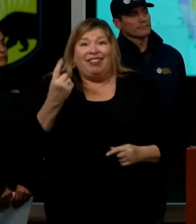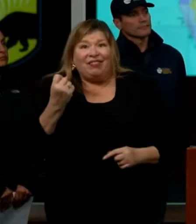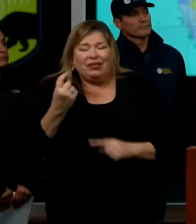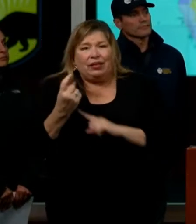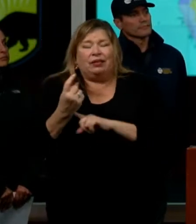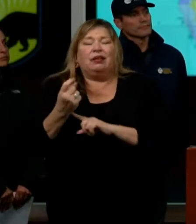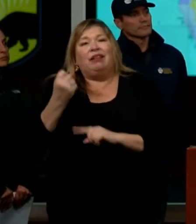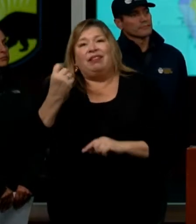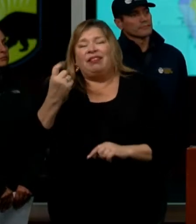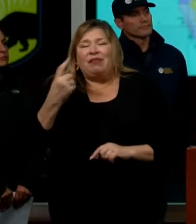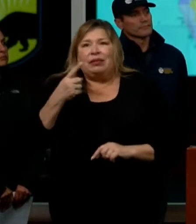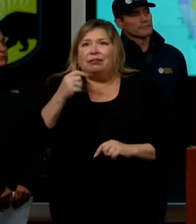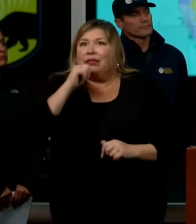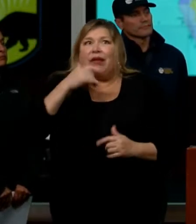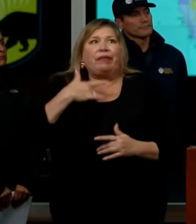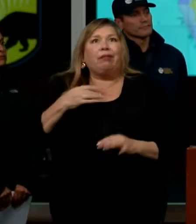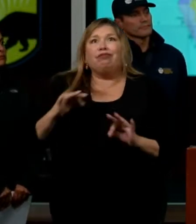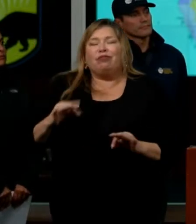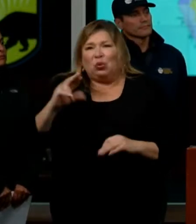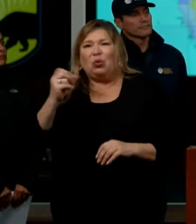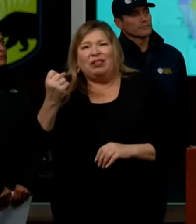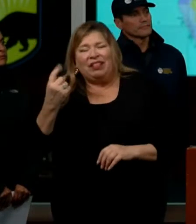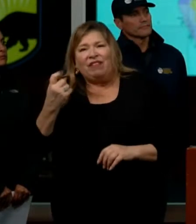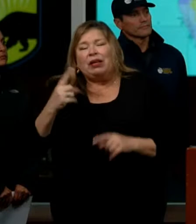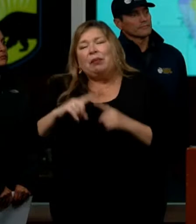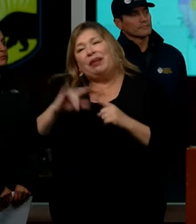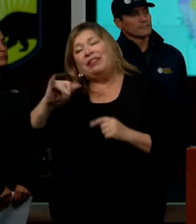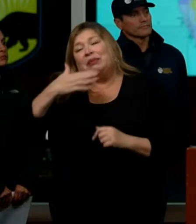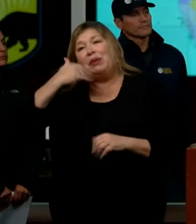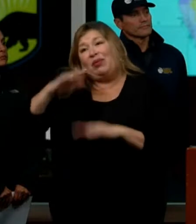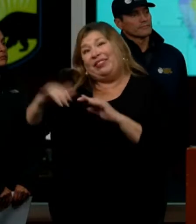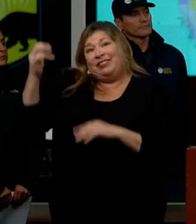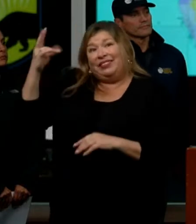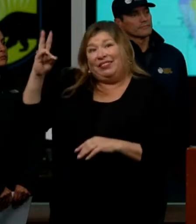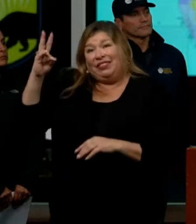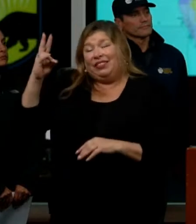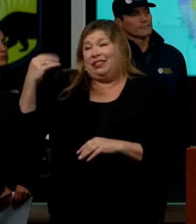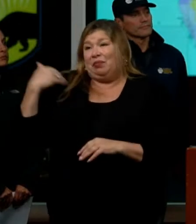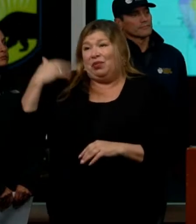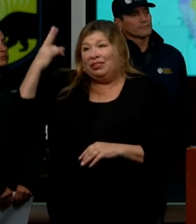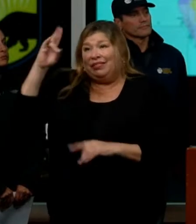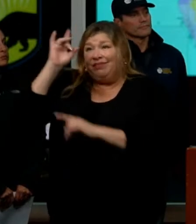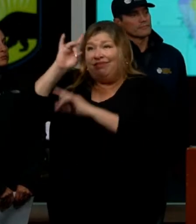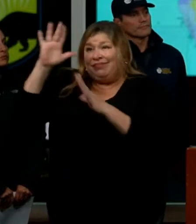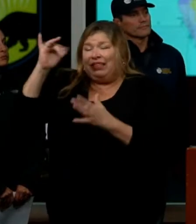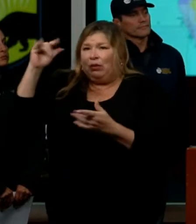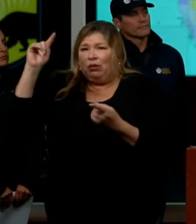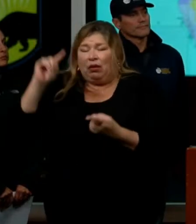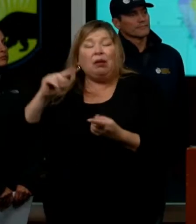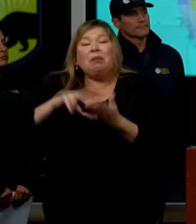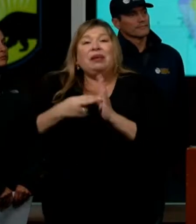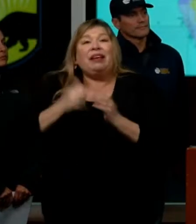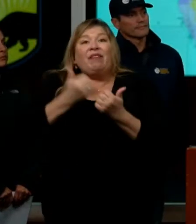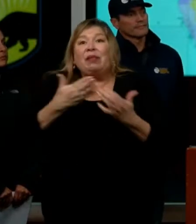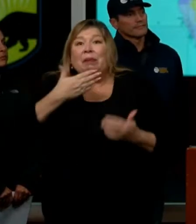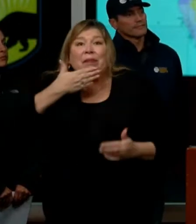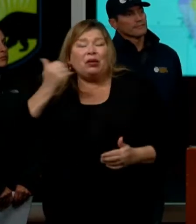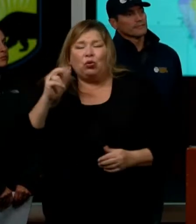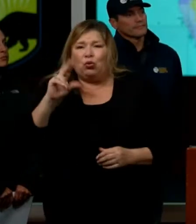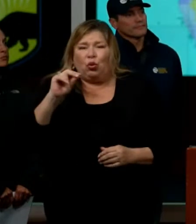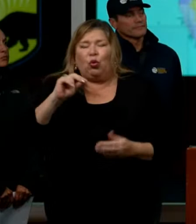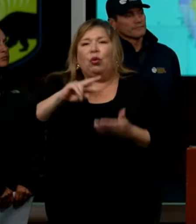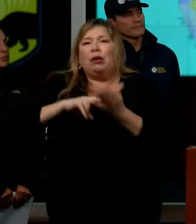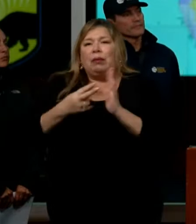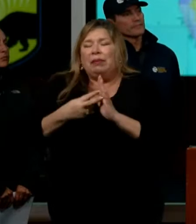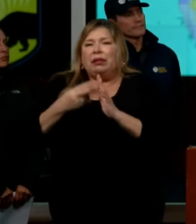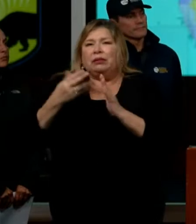it's only 11, but it is encouraging. It's down from that peak of 17. It doesn't mean things are getting better, just means things